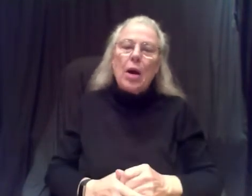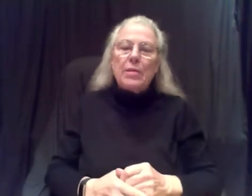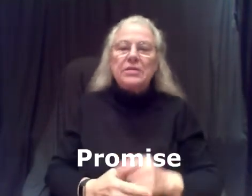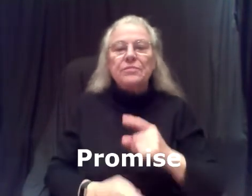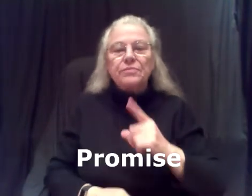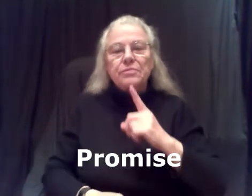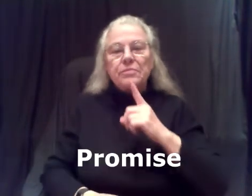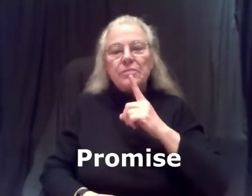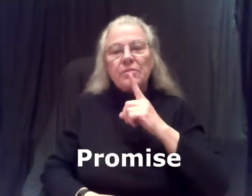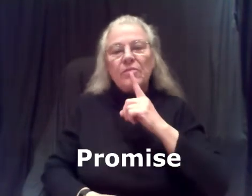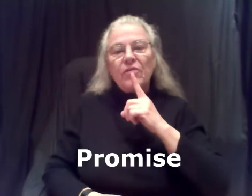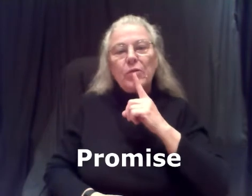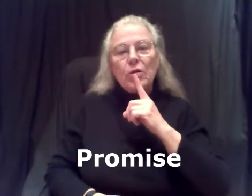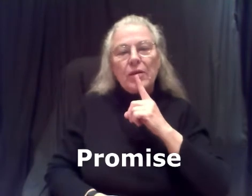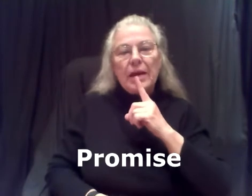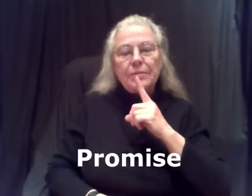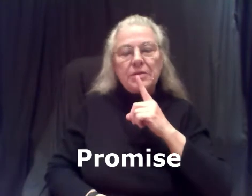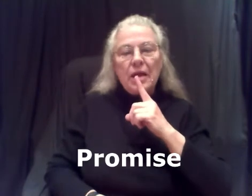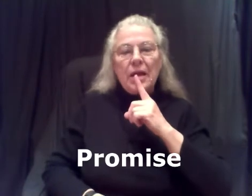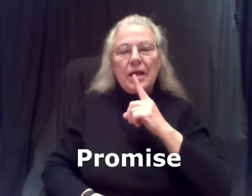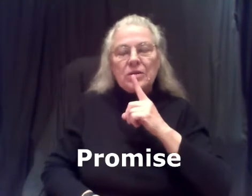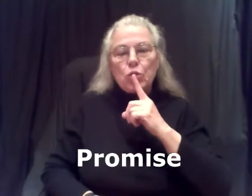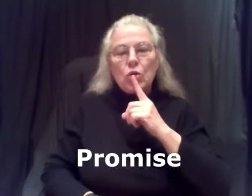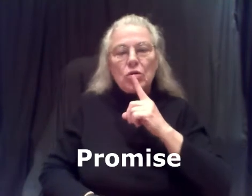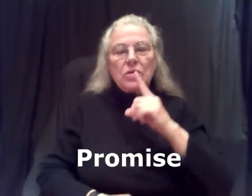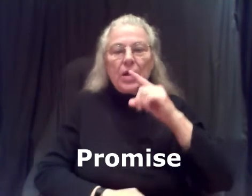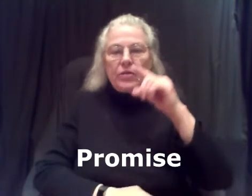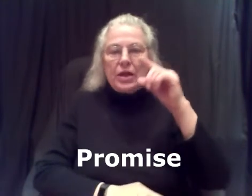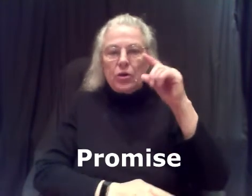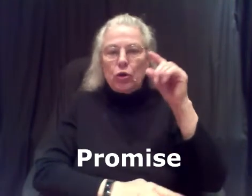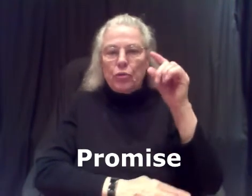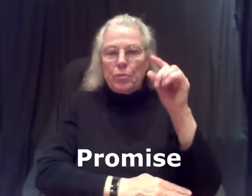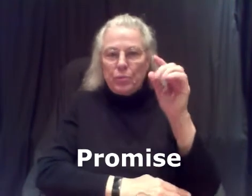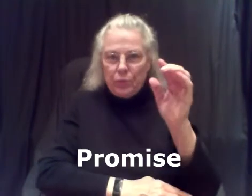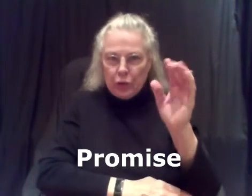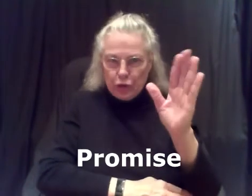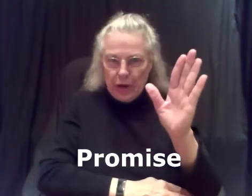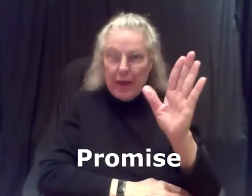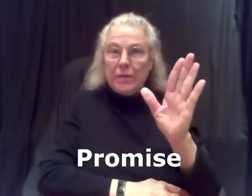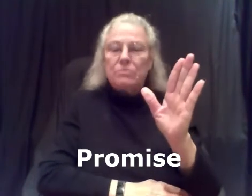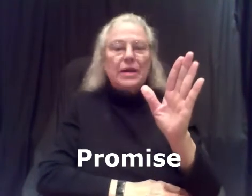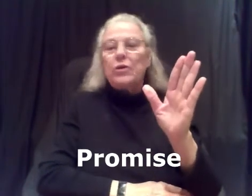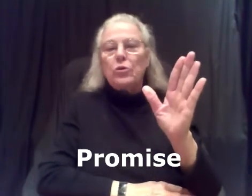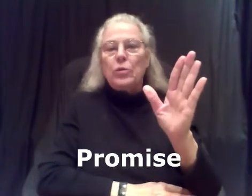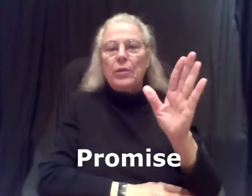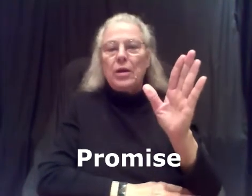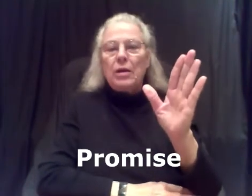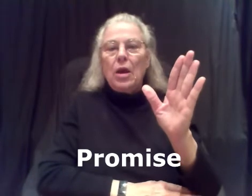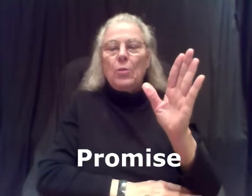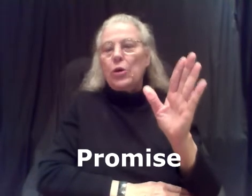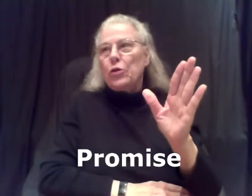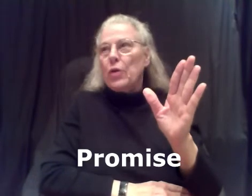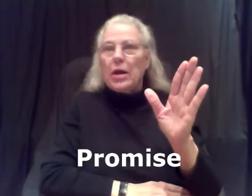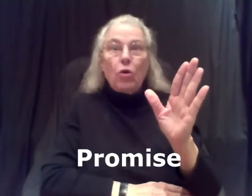Promise. From your lips, it's words that you put your hand, like you would be putting your hand on the